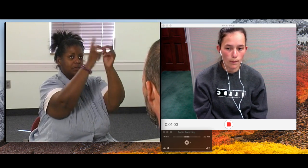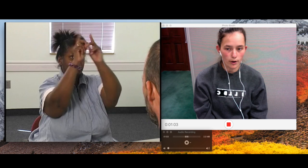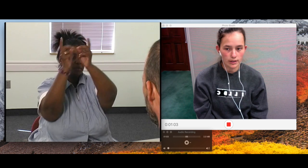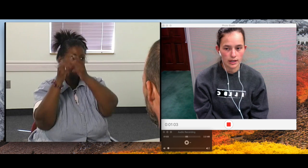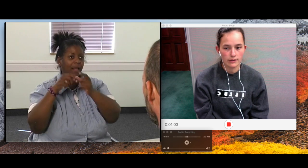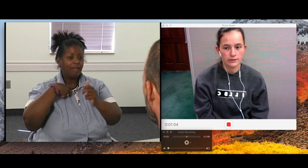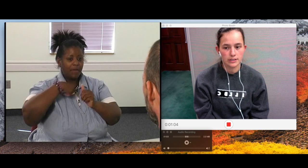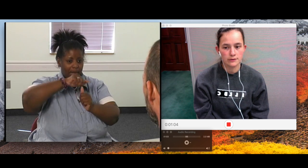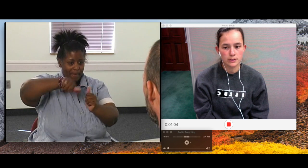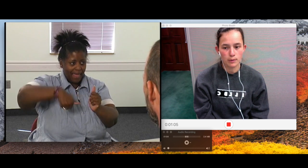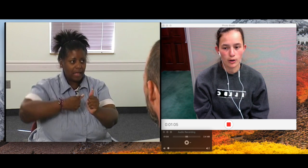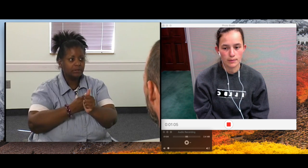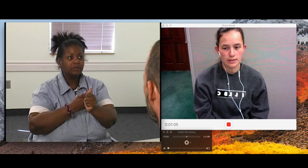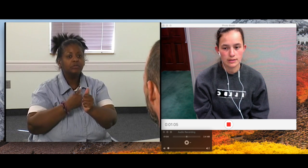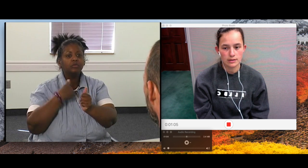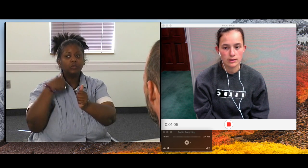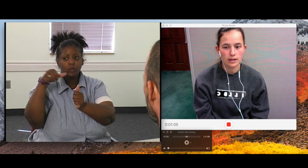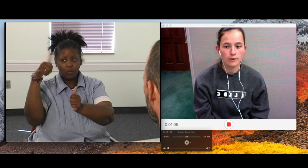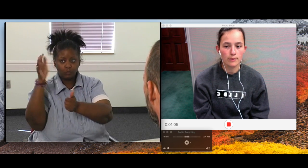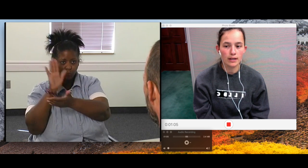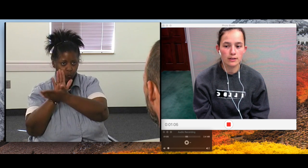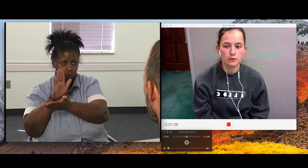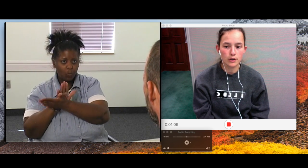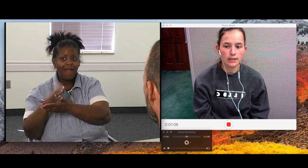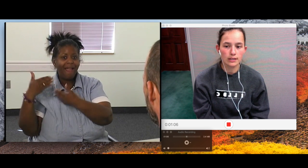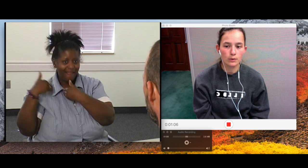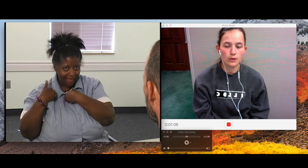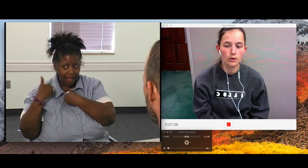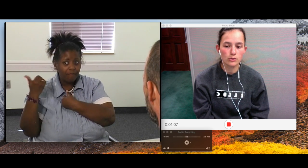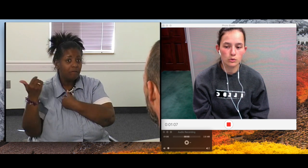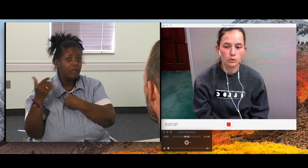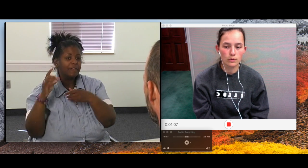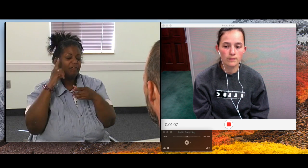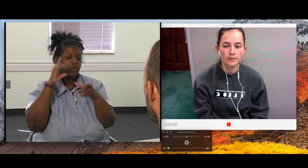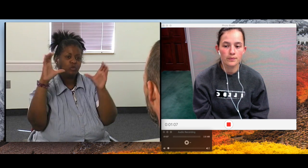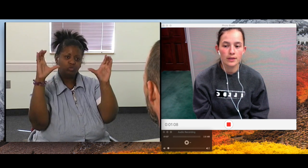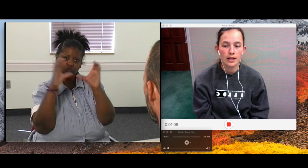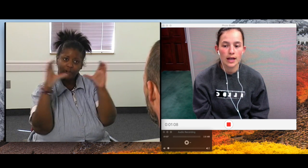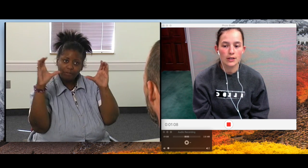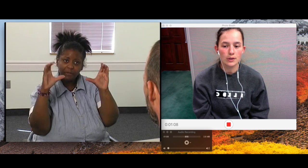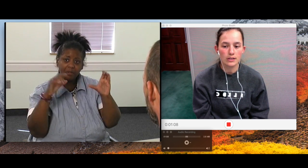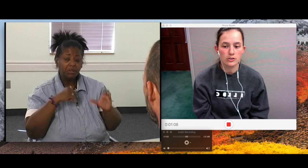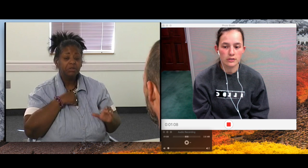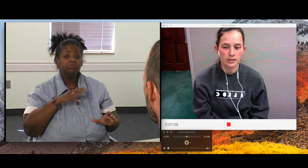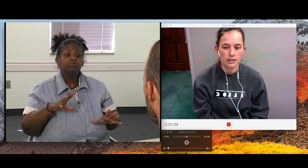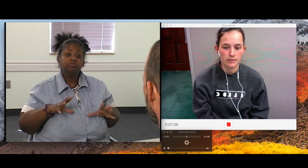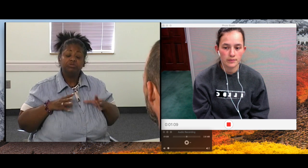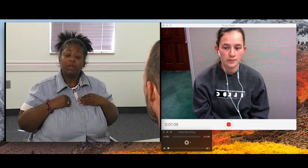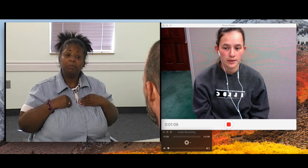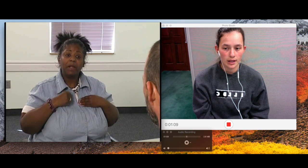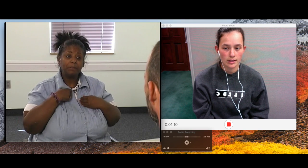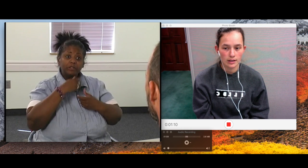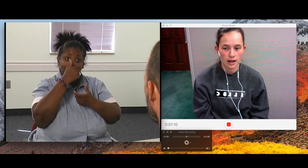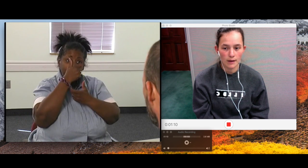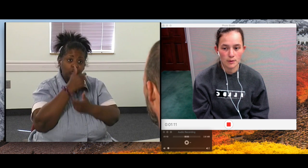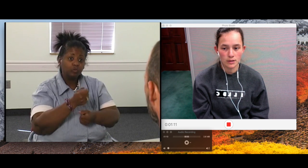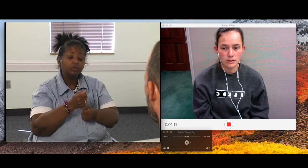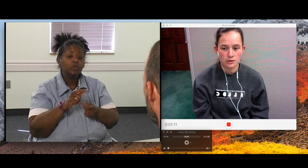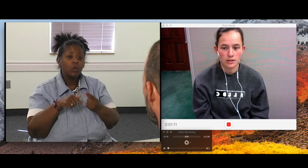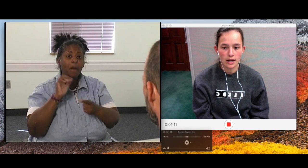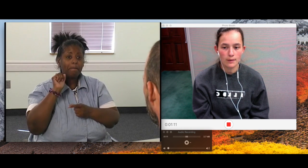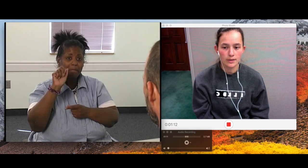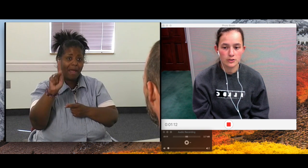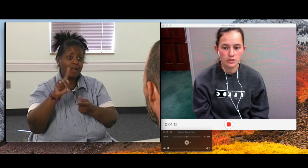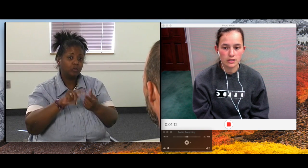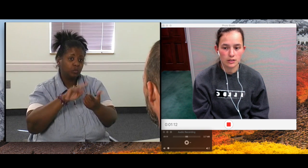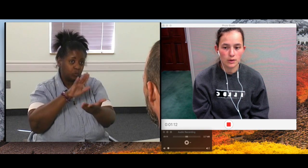as Walmart that have different departments, that have a background training where you go to school and you get a certificate. And I'd be willing to